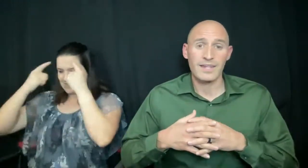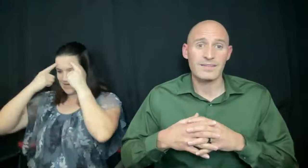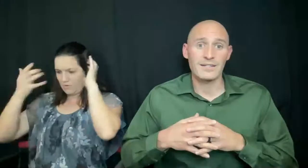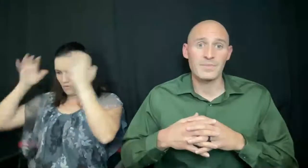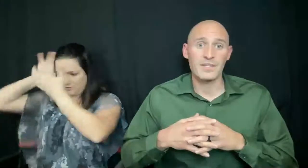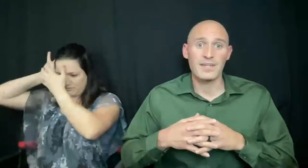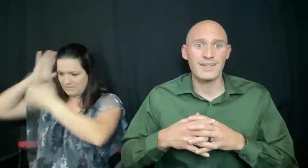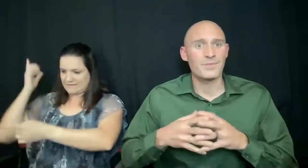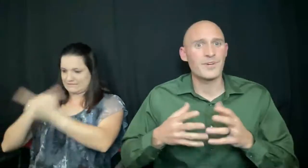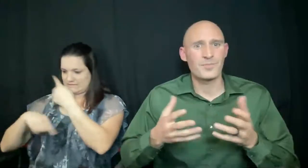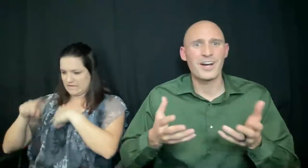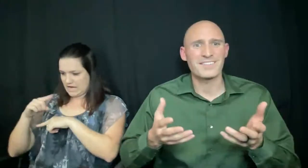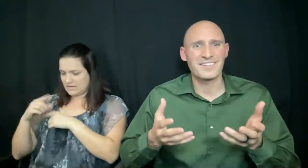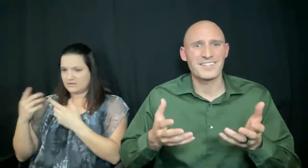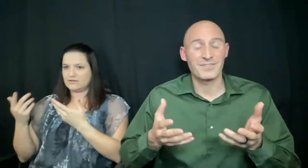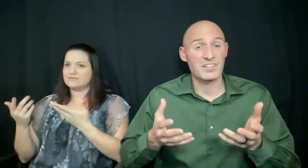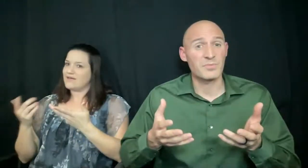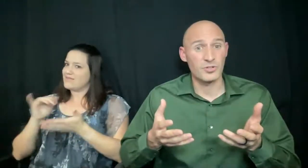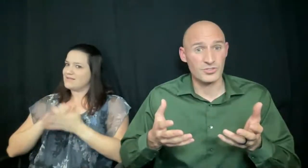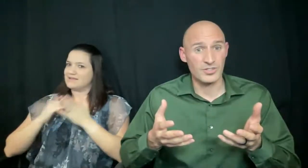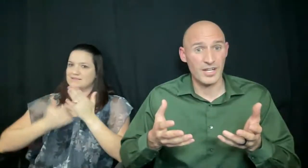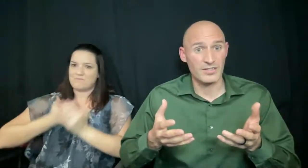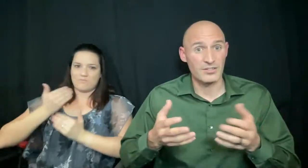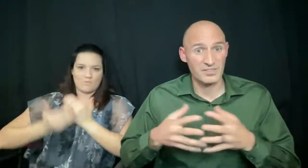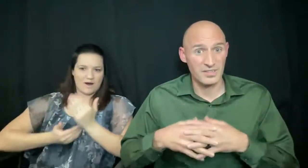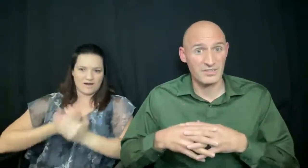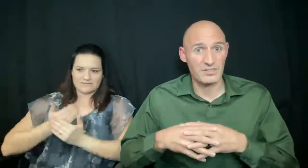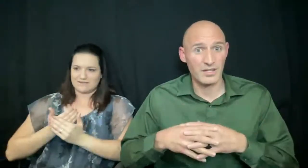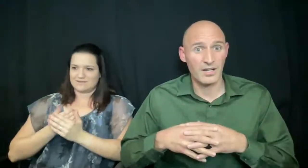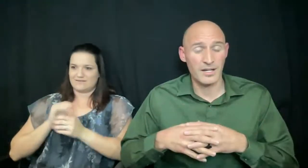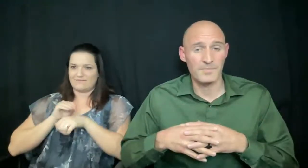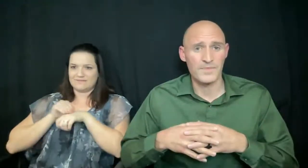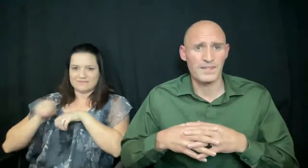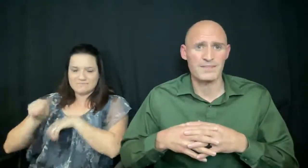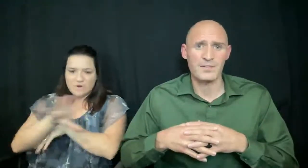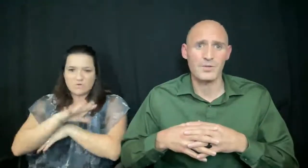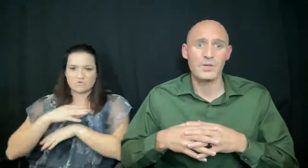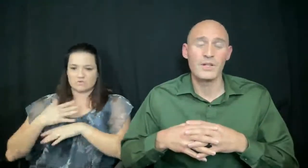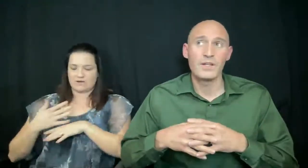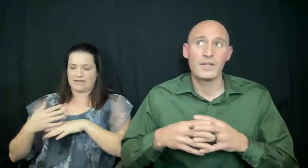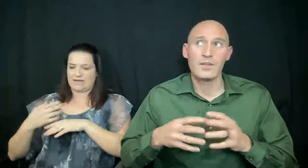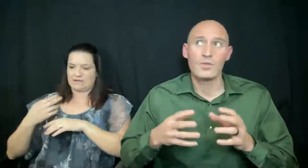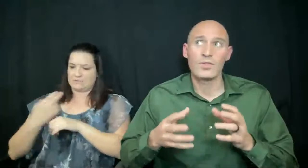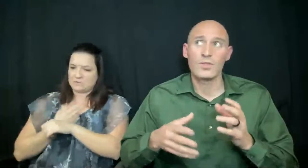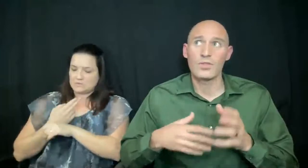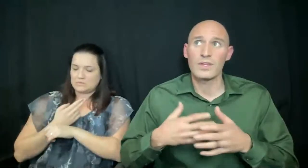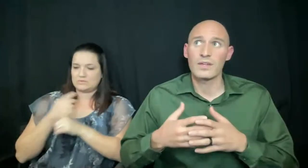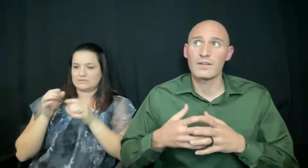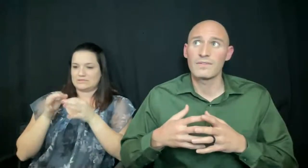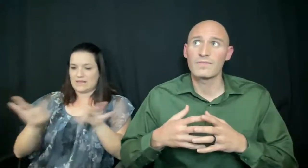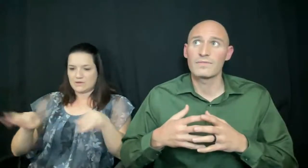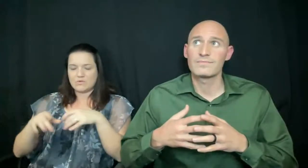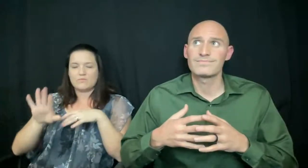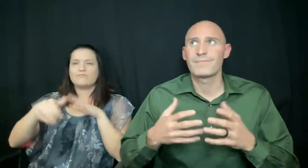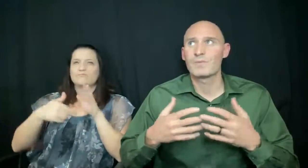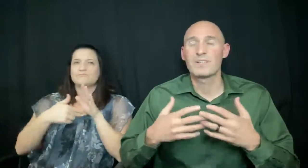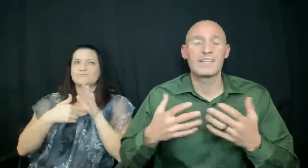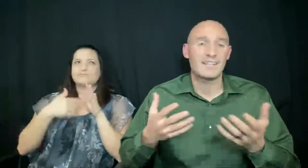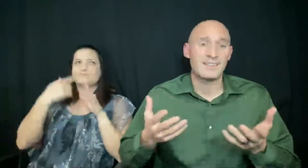that's going to be a process of exposure and usage. And so you think of, we tend not to